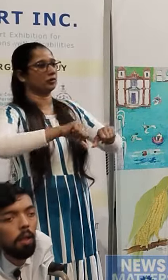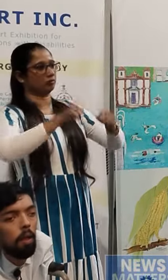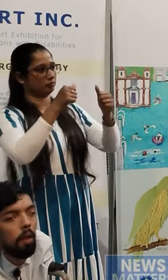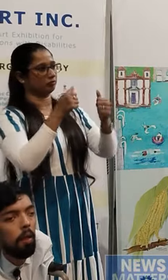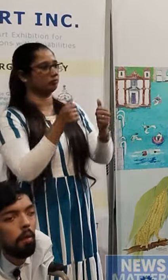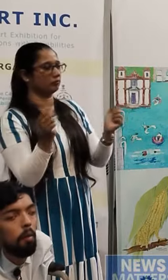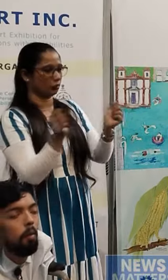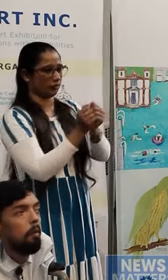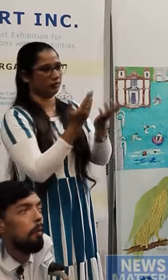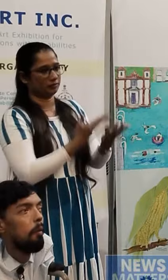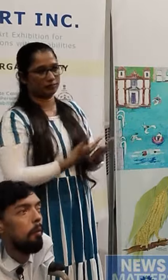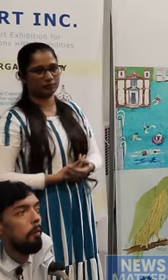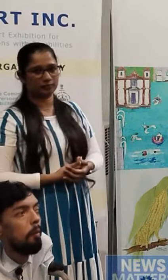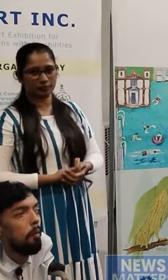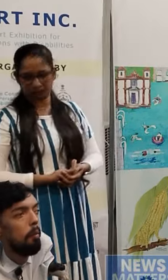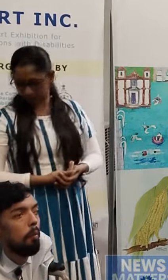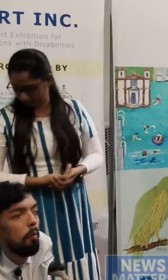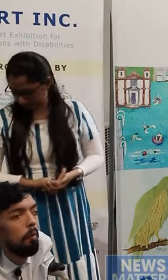show together.